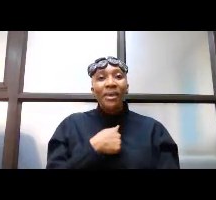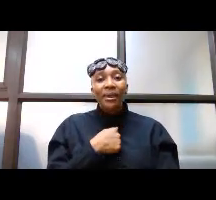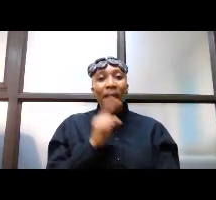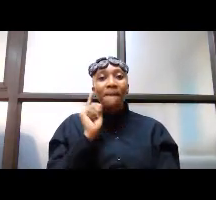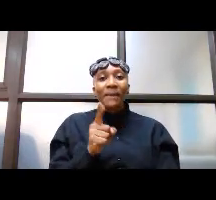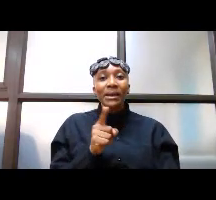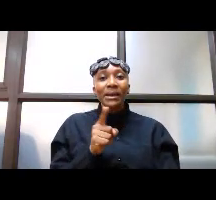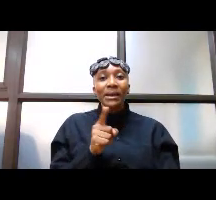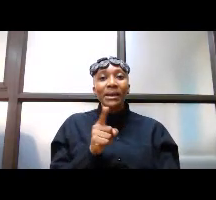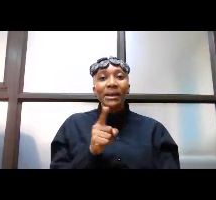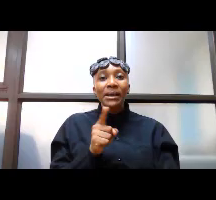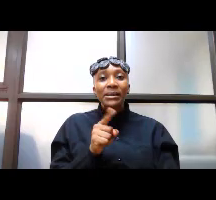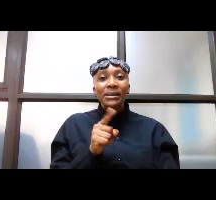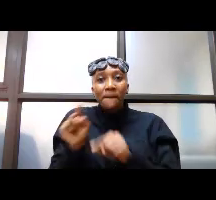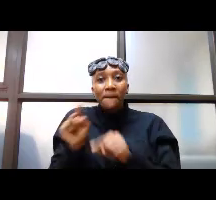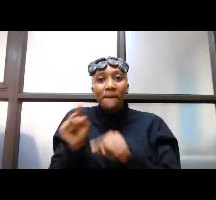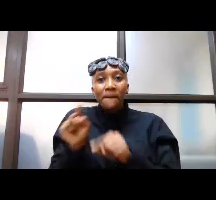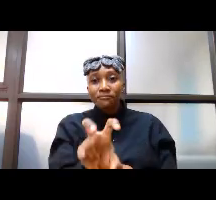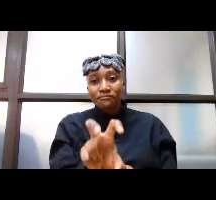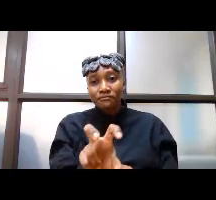charger, Chantal.